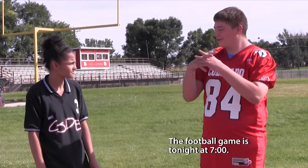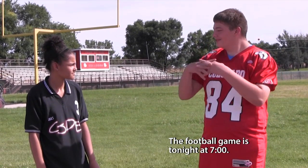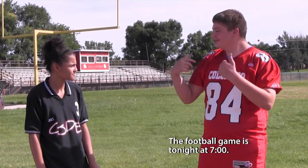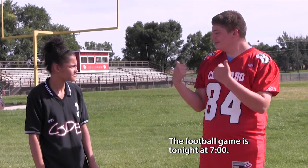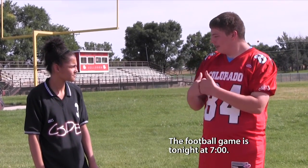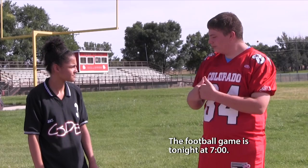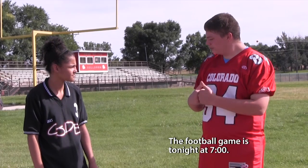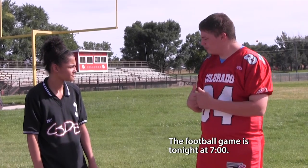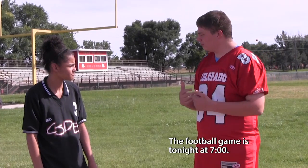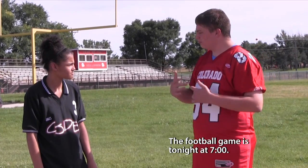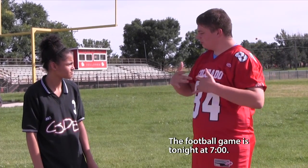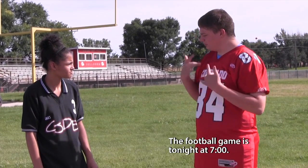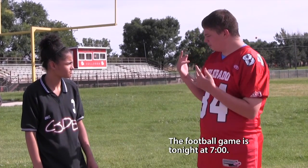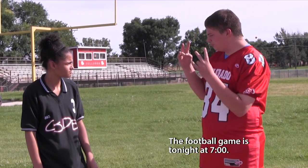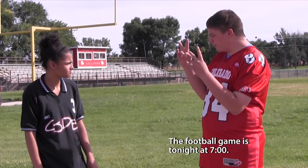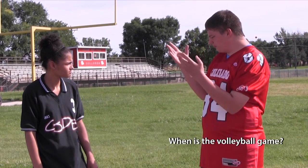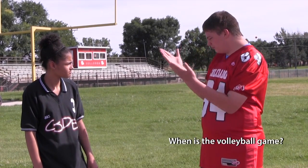is tonight at 7.